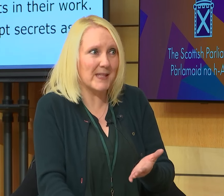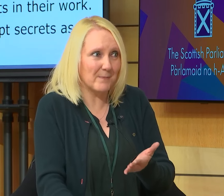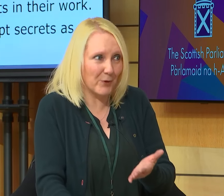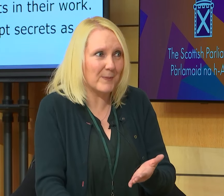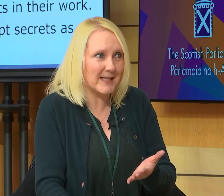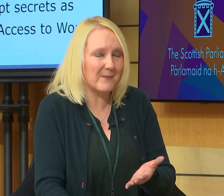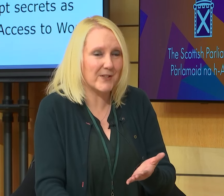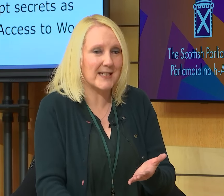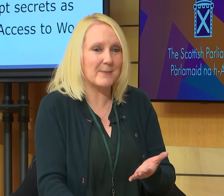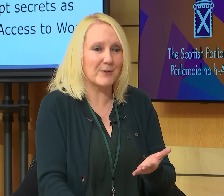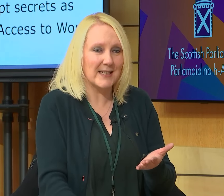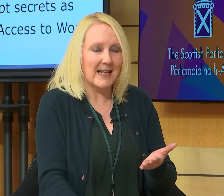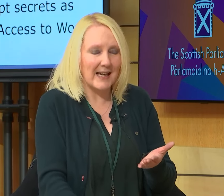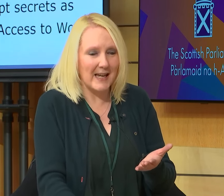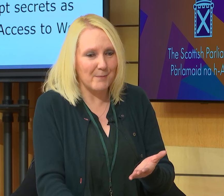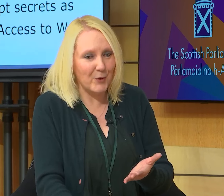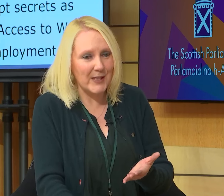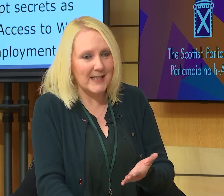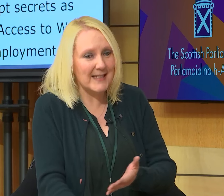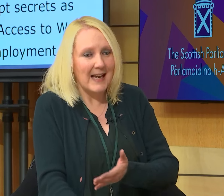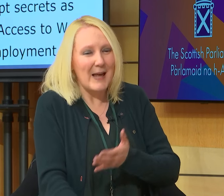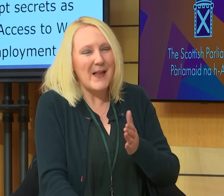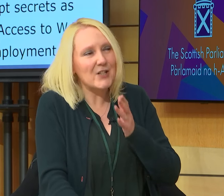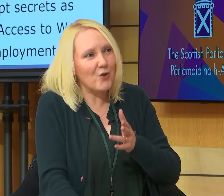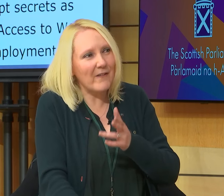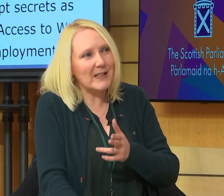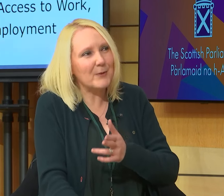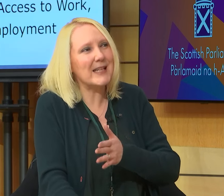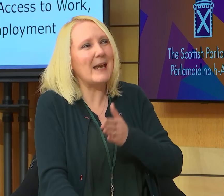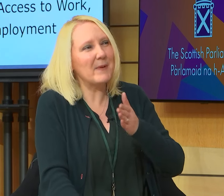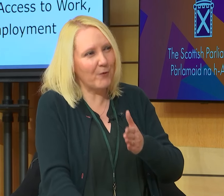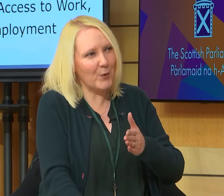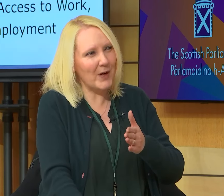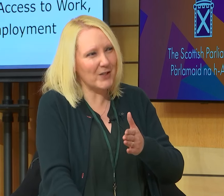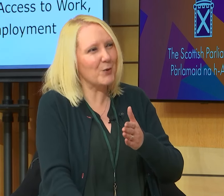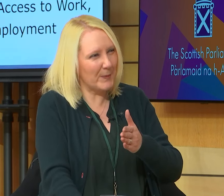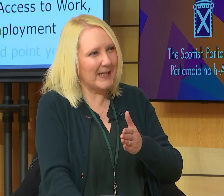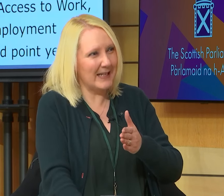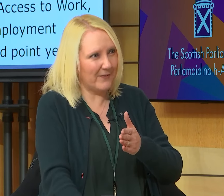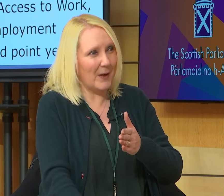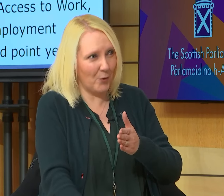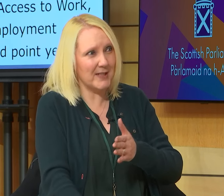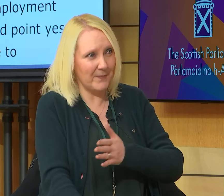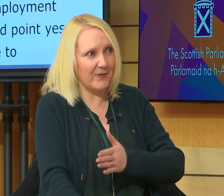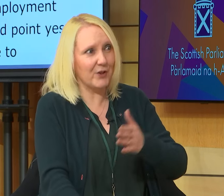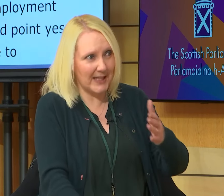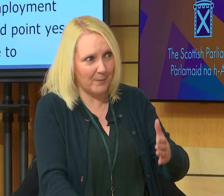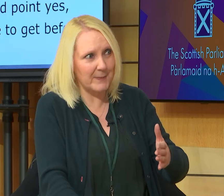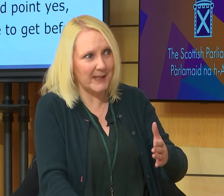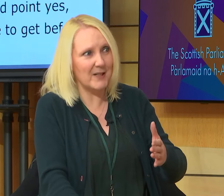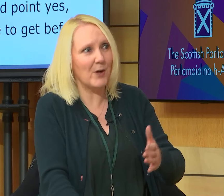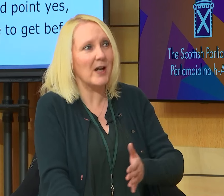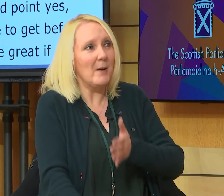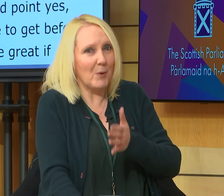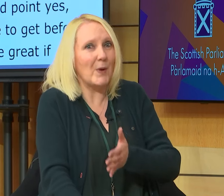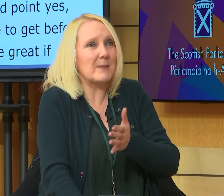DWP employment scheme for disabled employees, and that's not available to get before before work, so it would be great if that was something that could help people